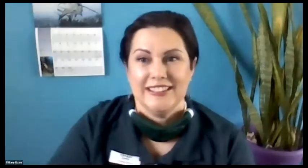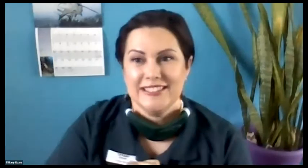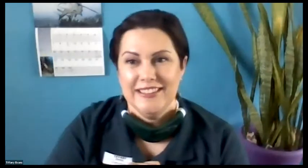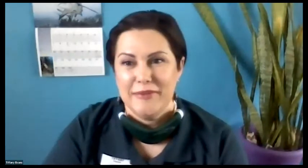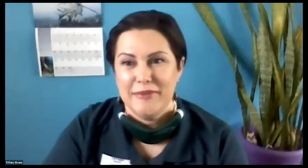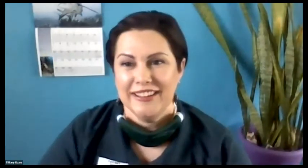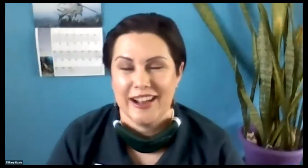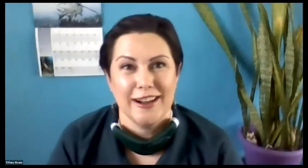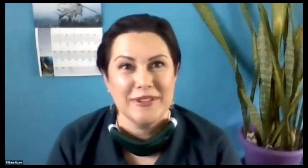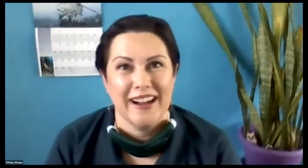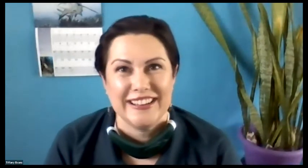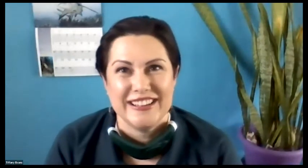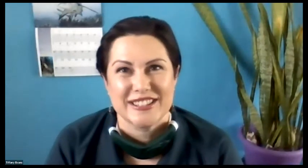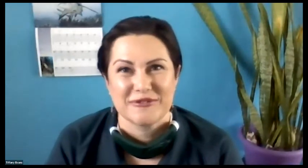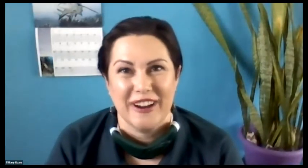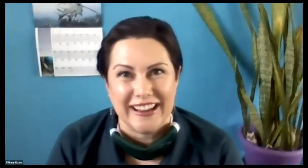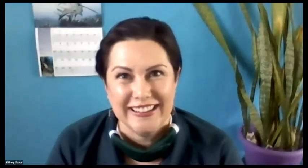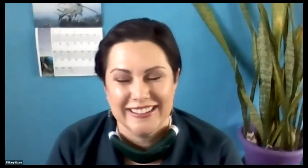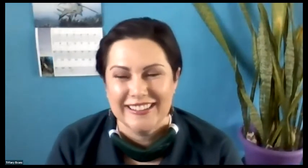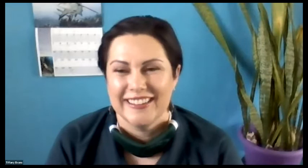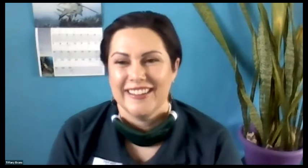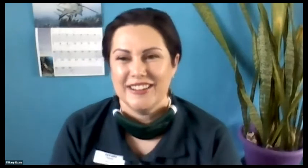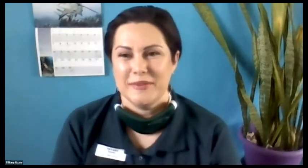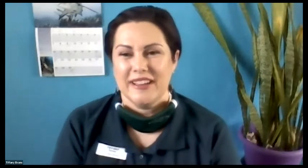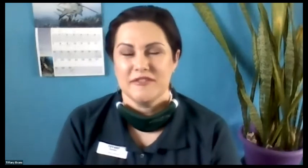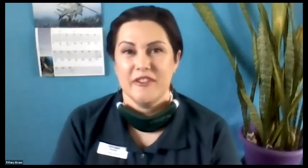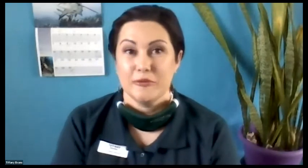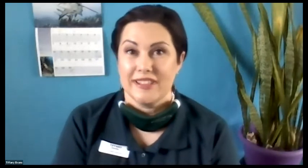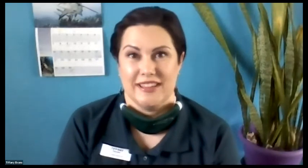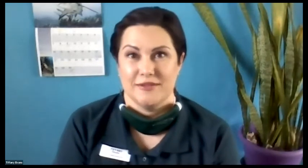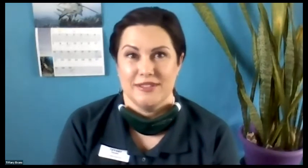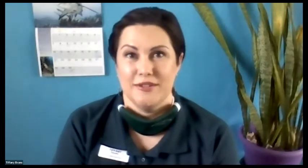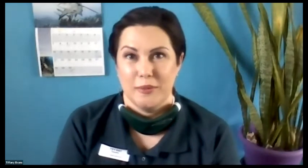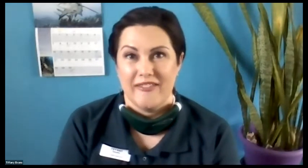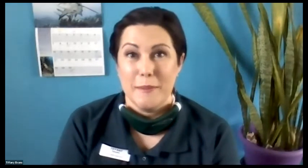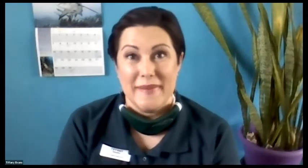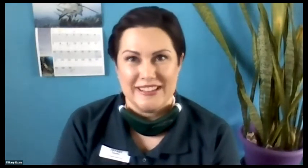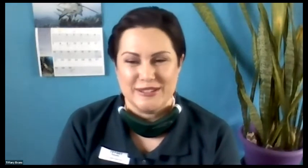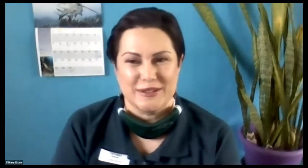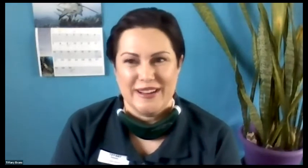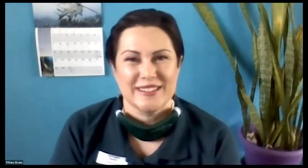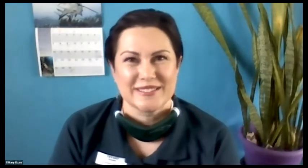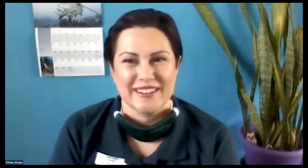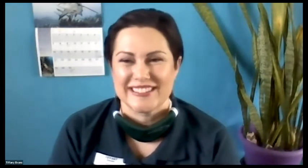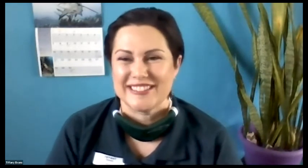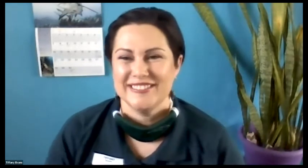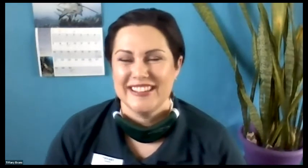Excellent, Megan, good job. You got it. It is train. Because if you've ever been to the St. Louis Zoo, you know we have an amazing train that goes around the zoo.